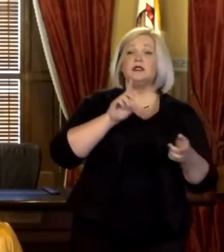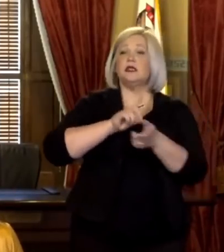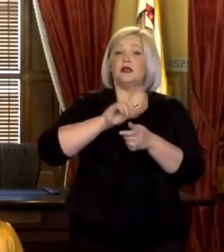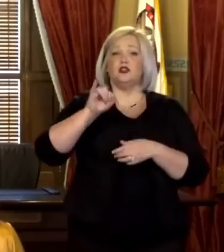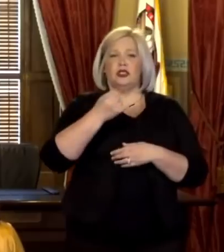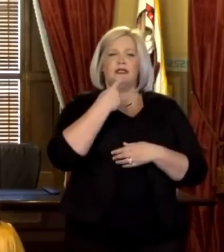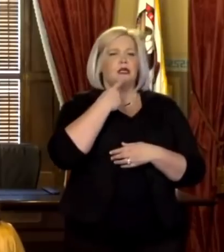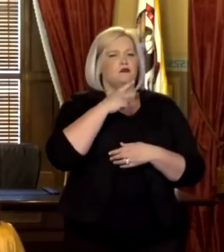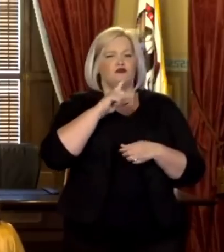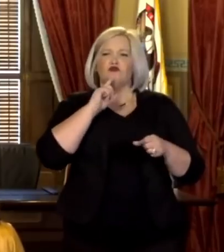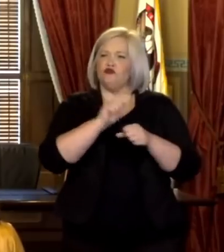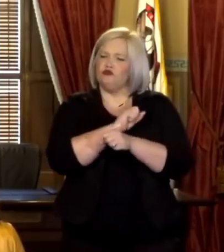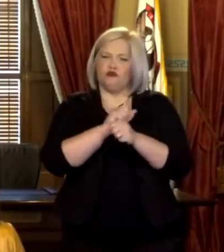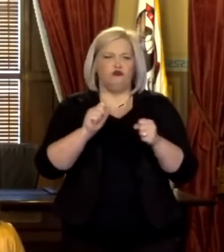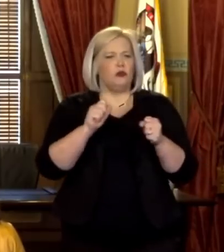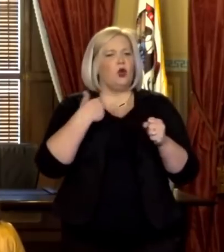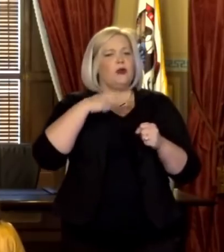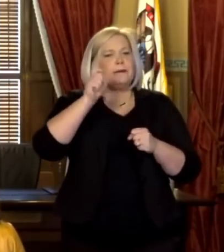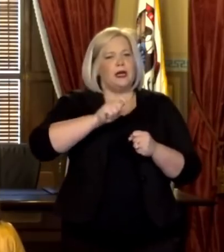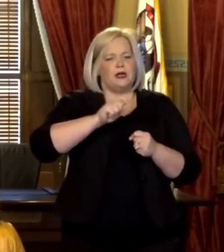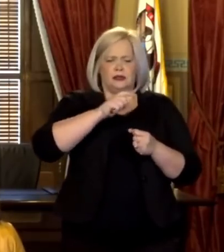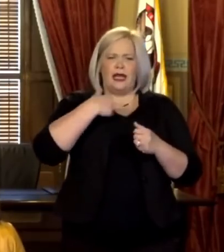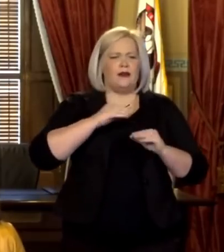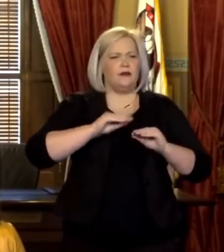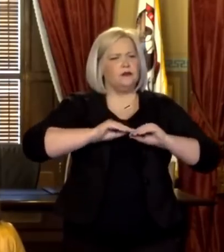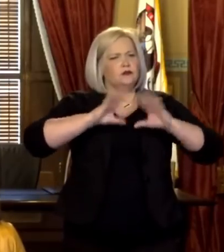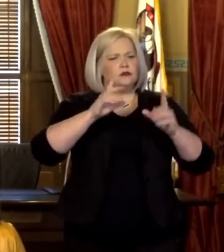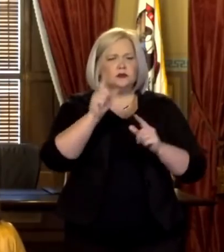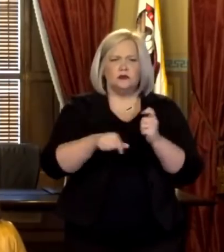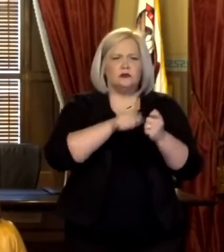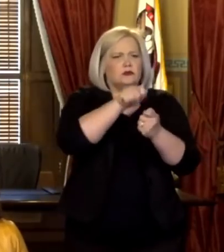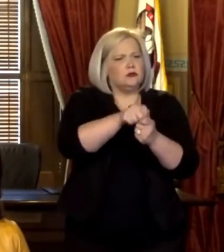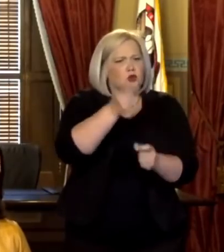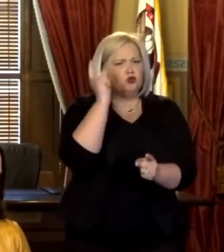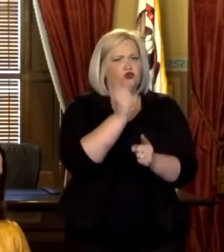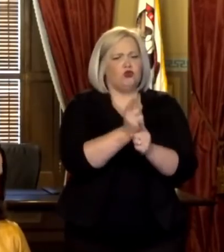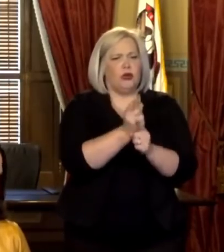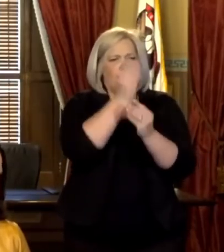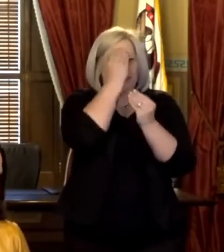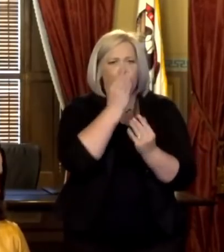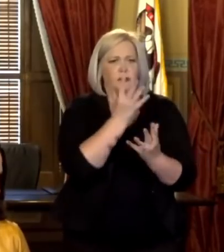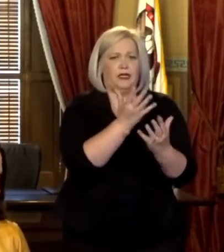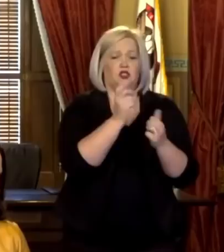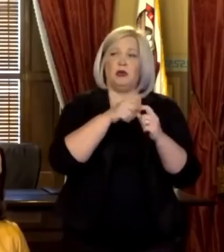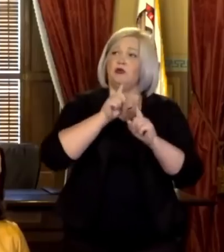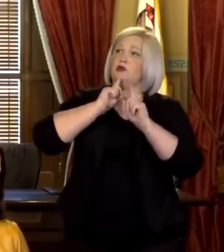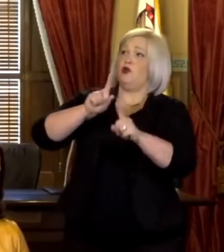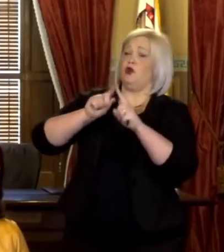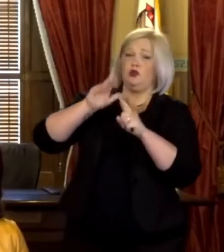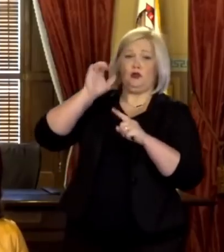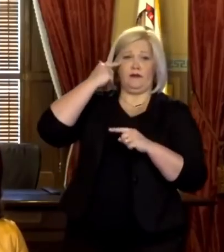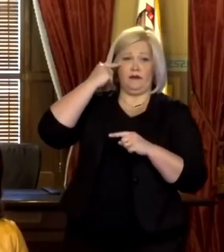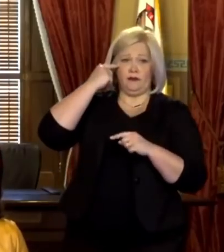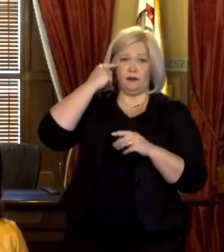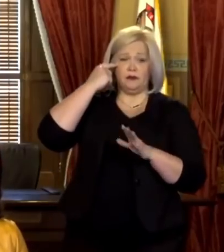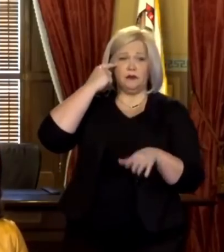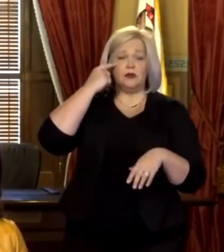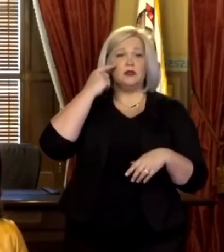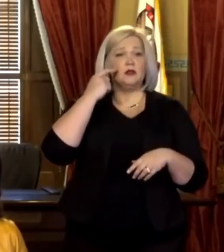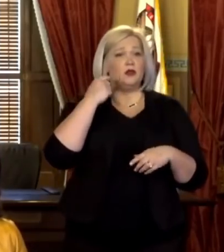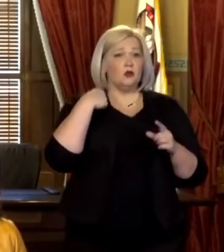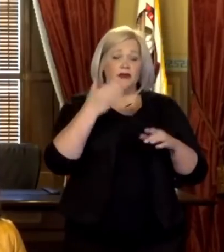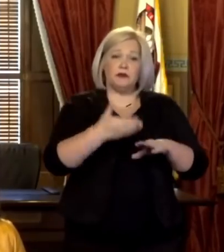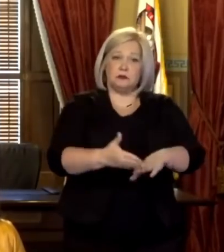as comprehensive and transparent as we possibly can, and accurate, quite frankly, when it comes to our reporting. We've come a long way. As you